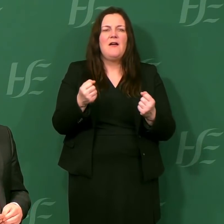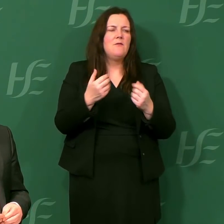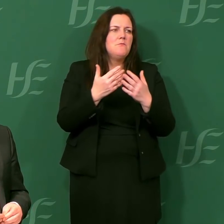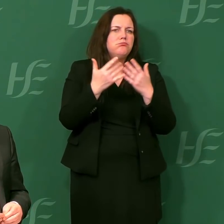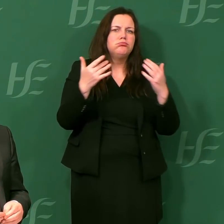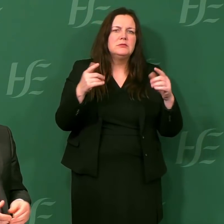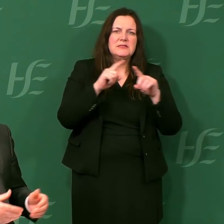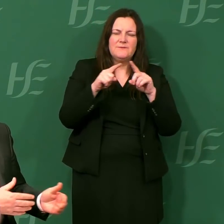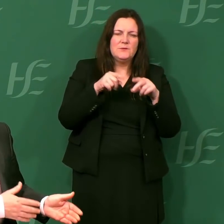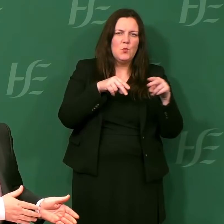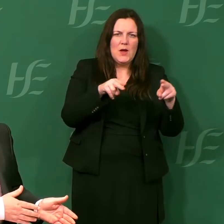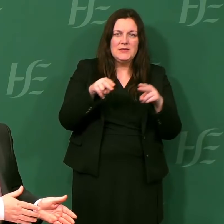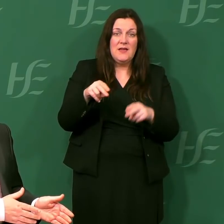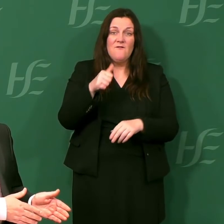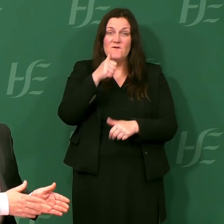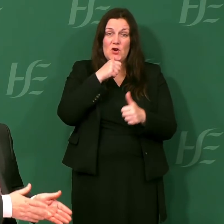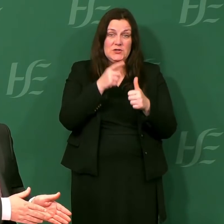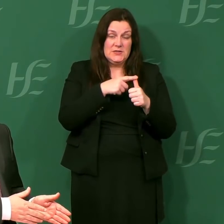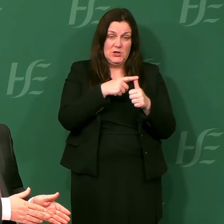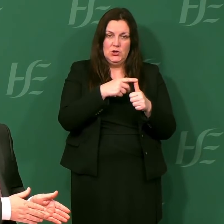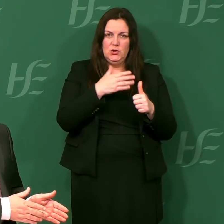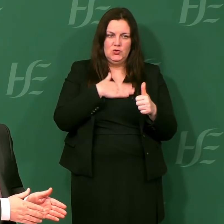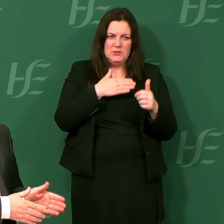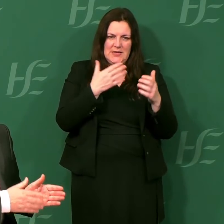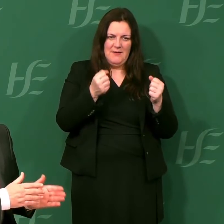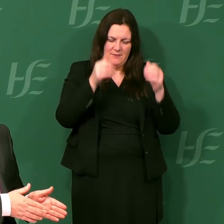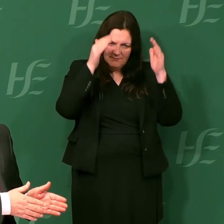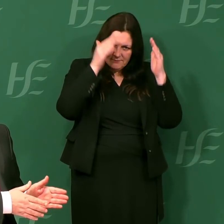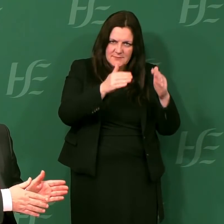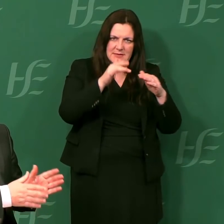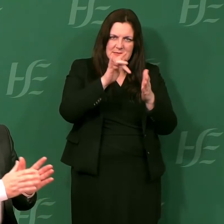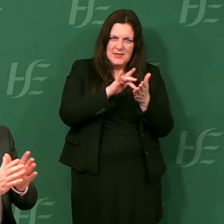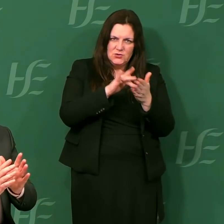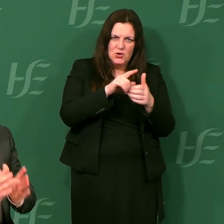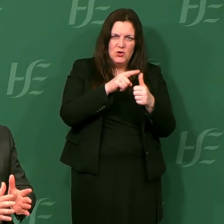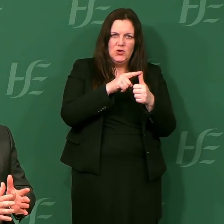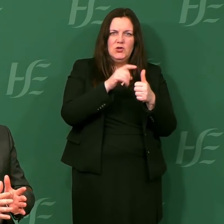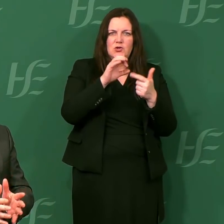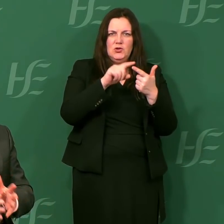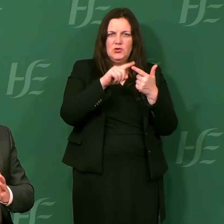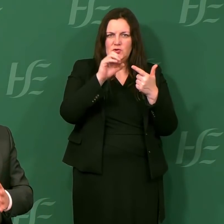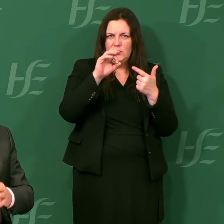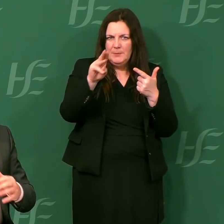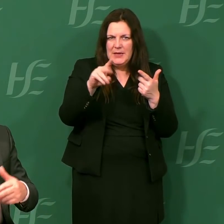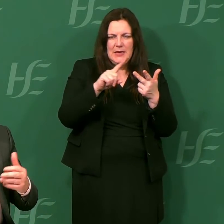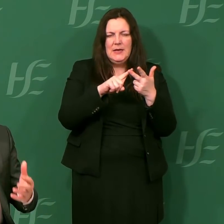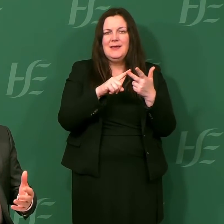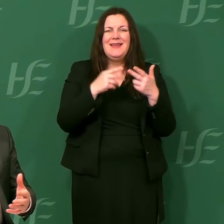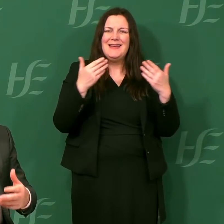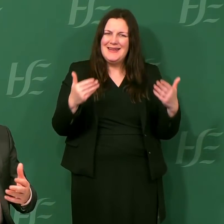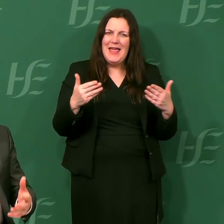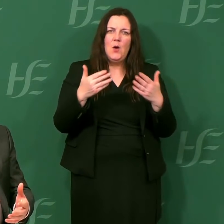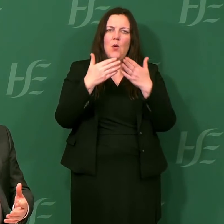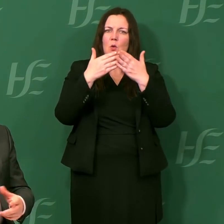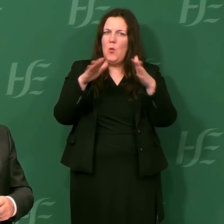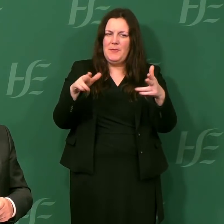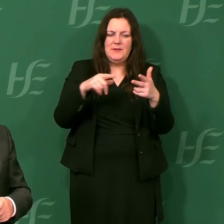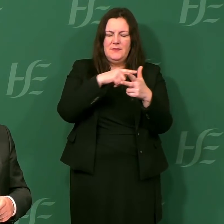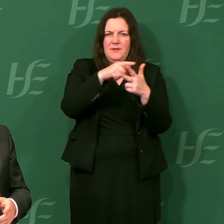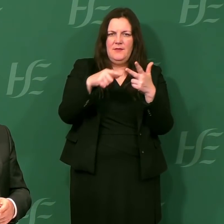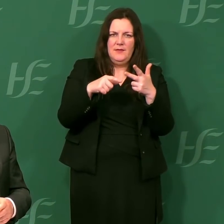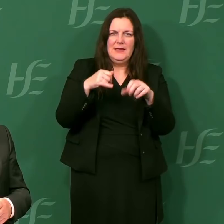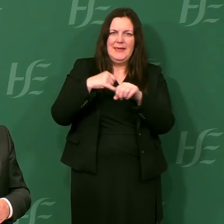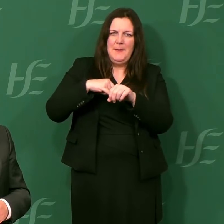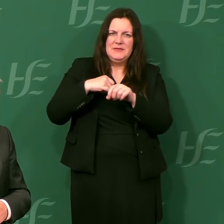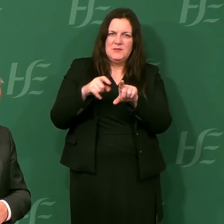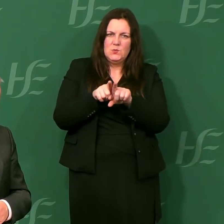for people to go to. In the first phase, it was dedicated channels. You had your GP or you go to a vaccination centre. Now it's open to 3 channels to people.